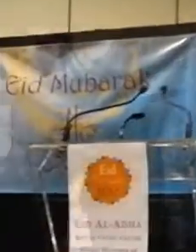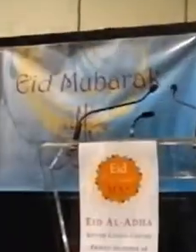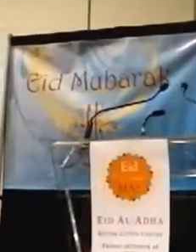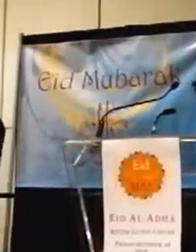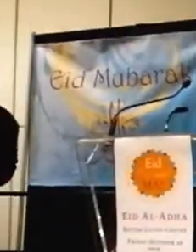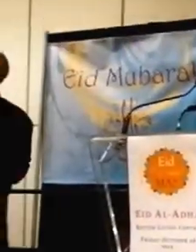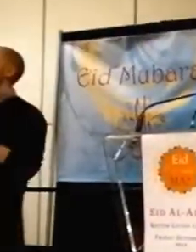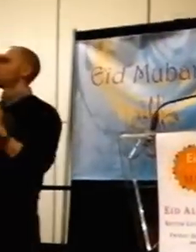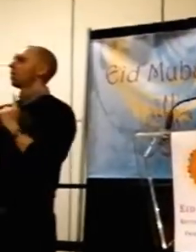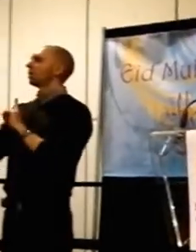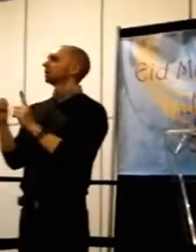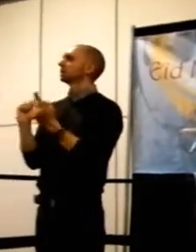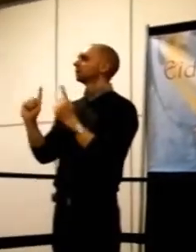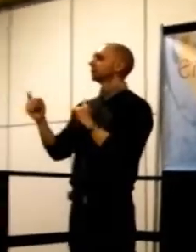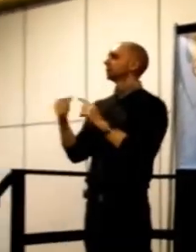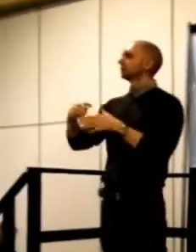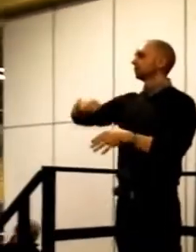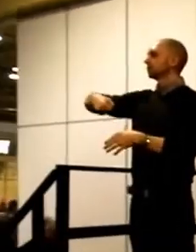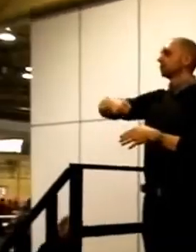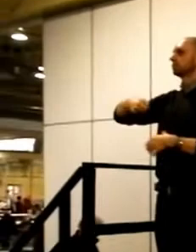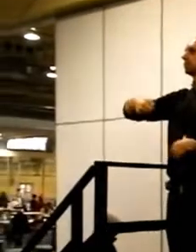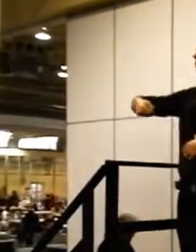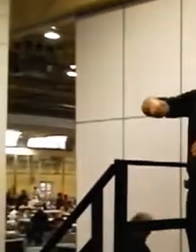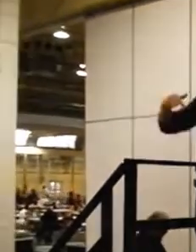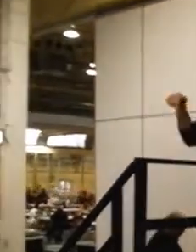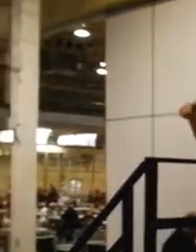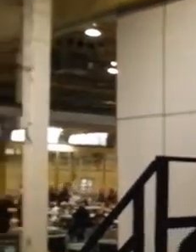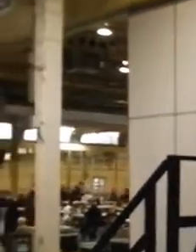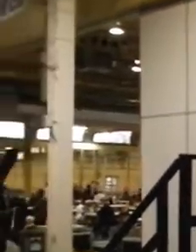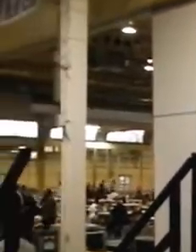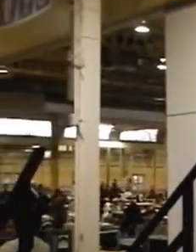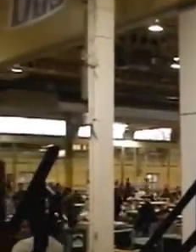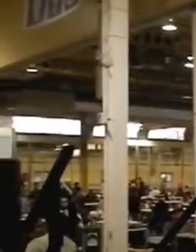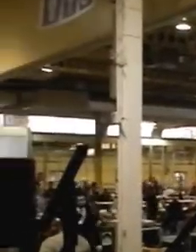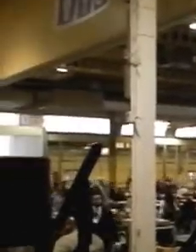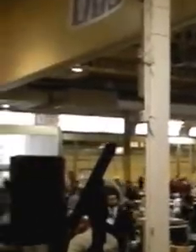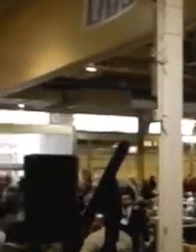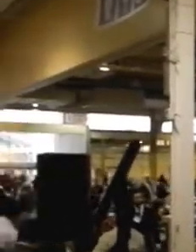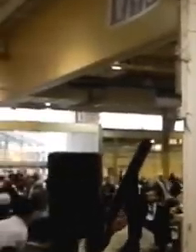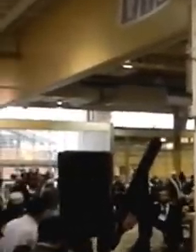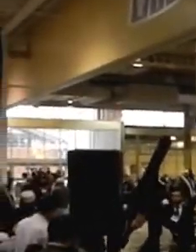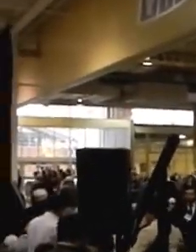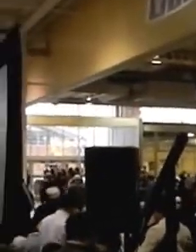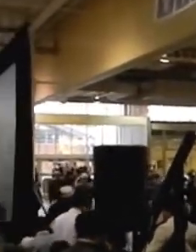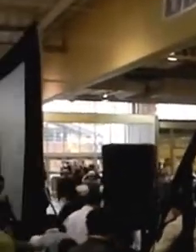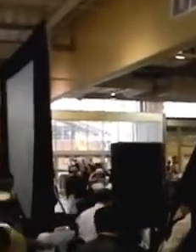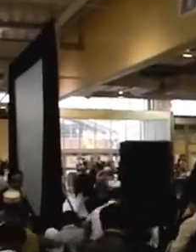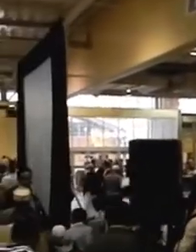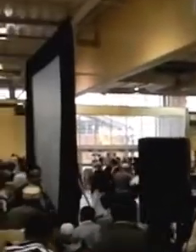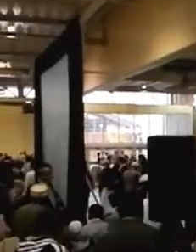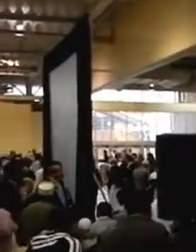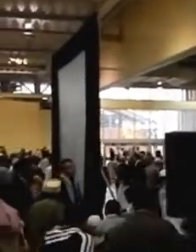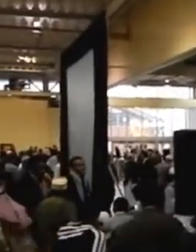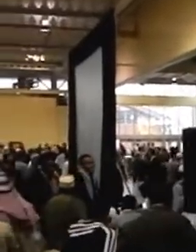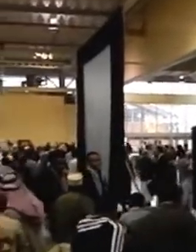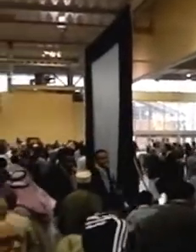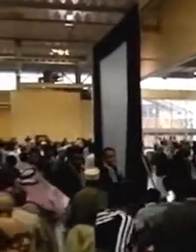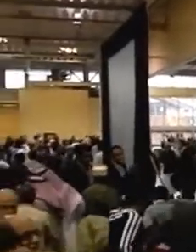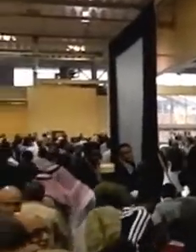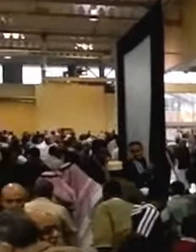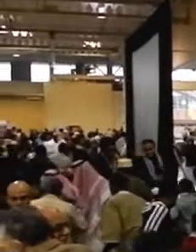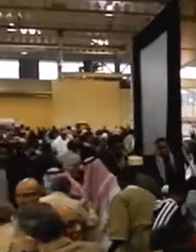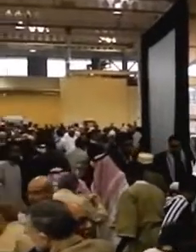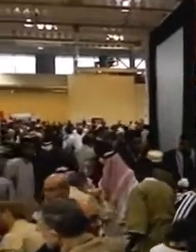Down the aisles all around. We cannot have this event without your donations. It is the day of Eid. Please reach into your pockets,